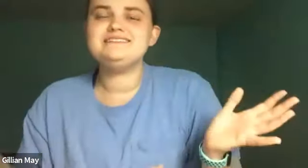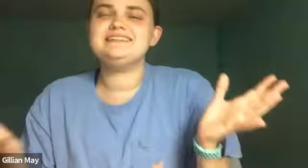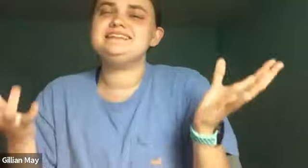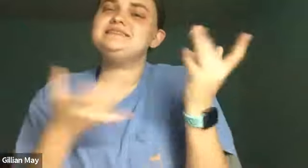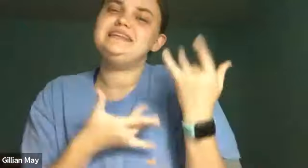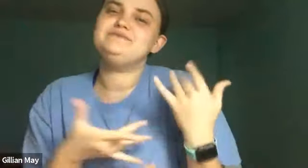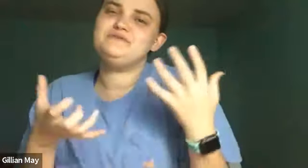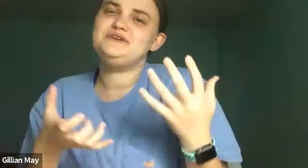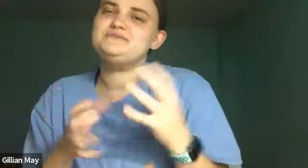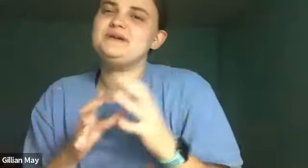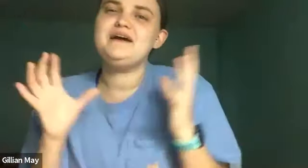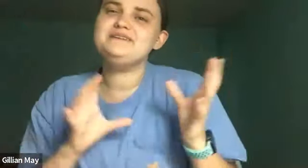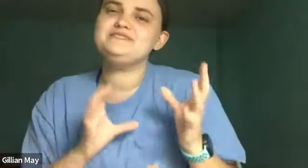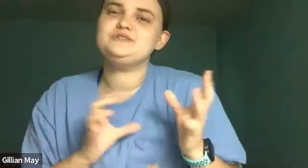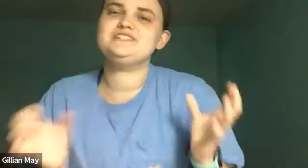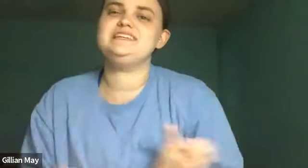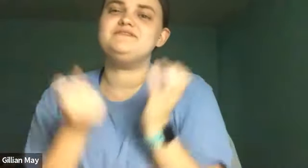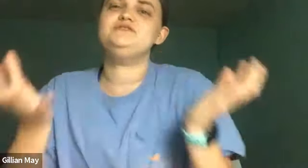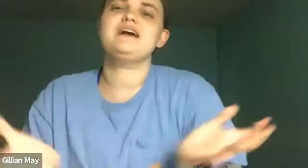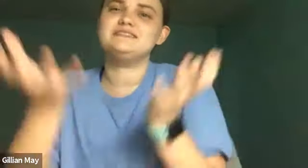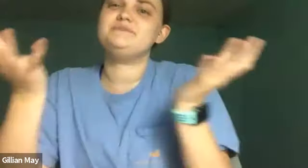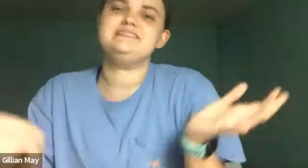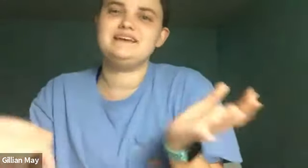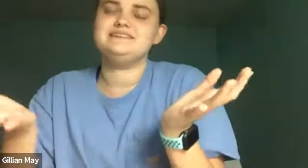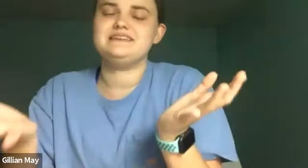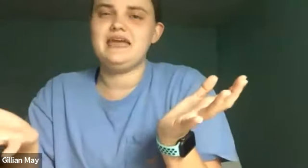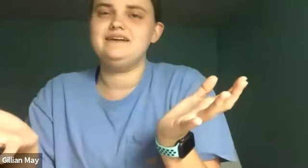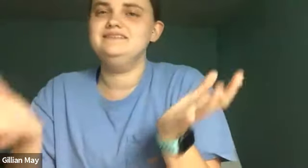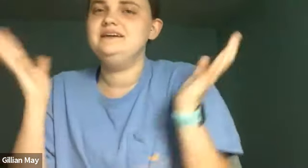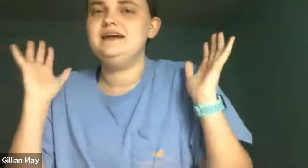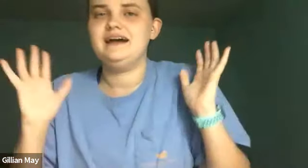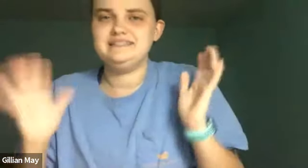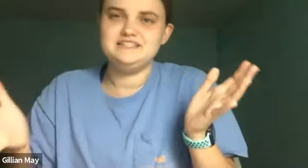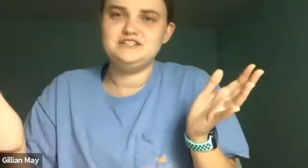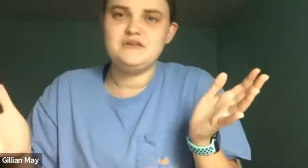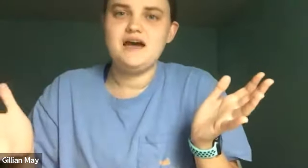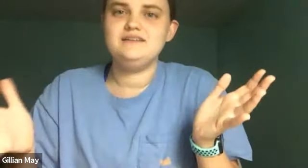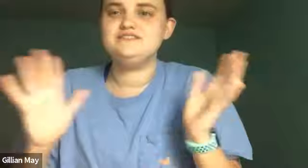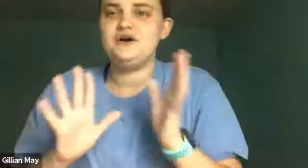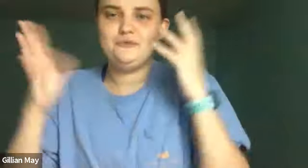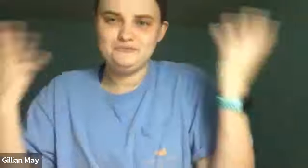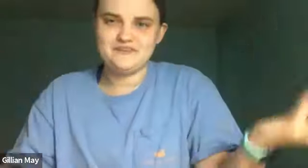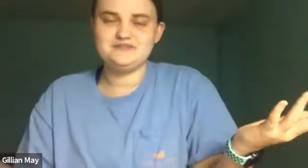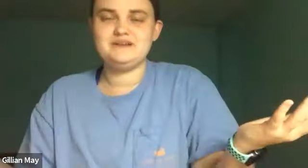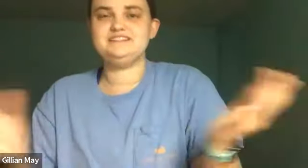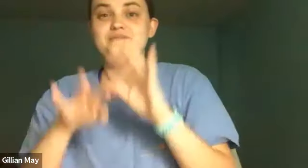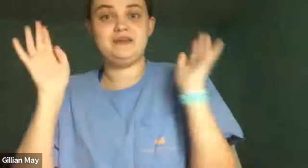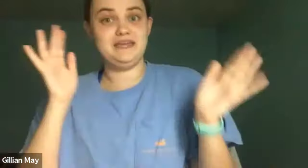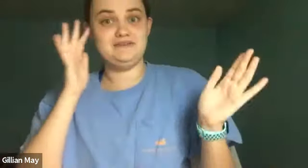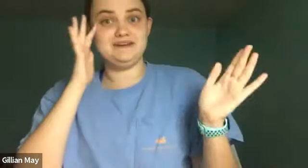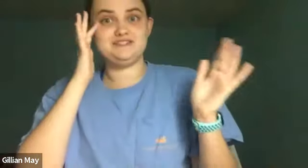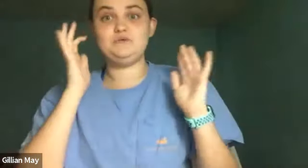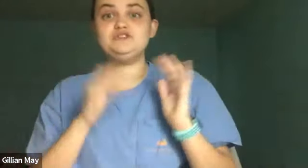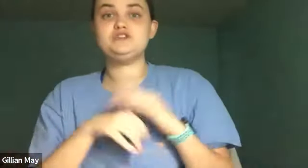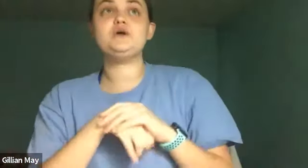like need reviews, but I always enjoy just giving you guys as many signs as I can. I tend to do that, so that's what I like to do. Anyway, so we'll start